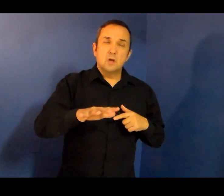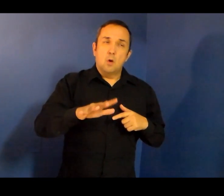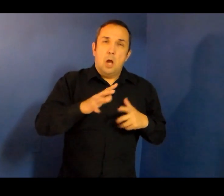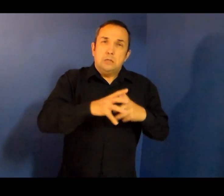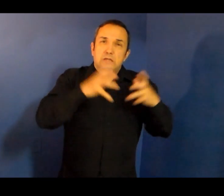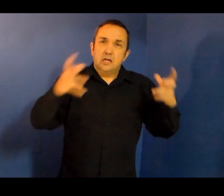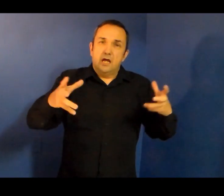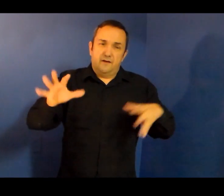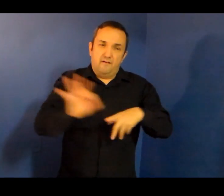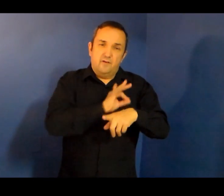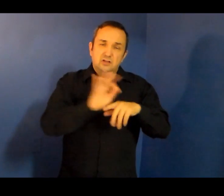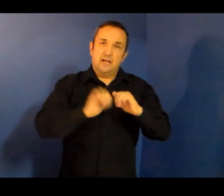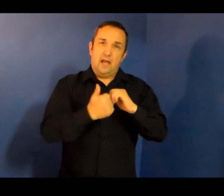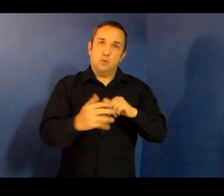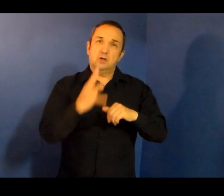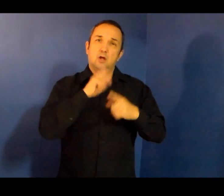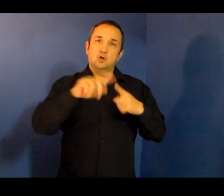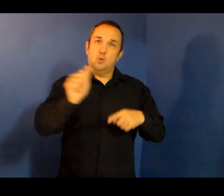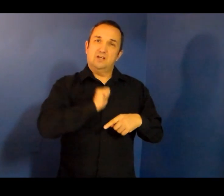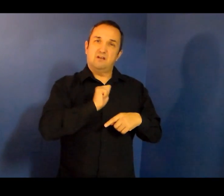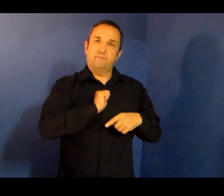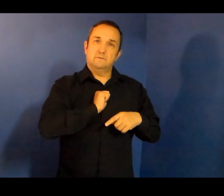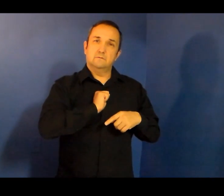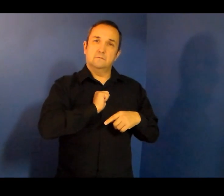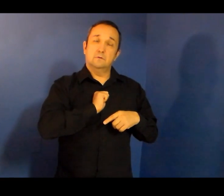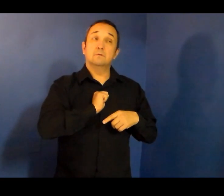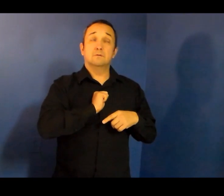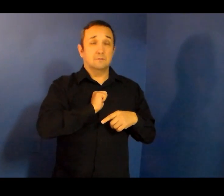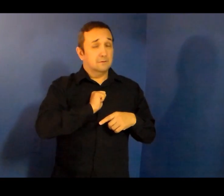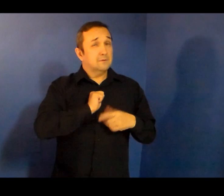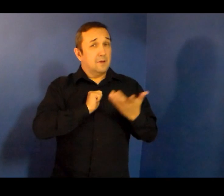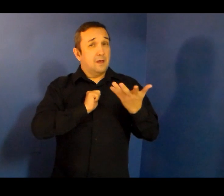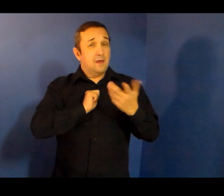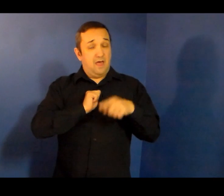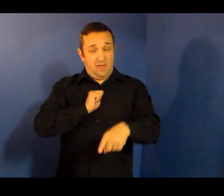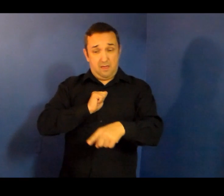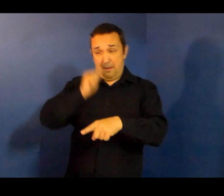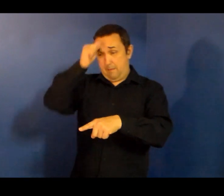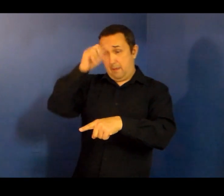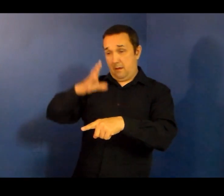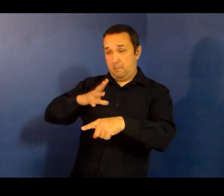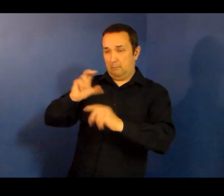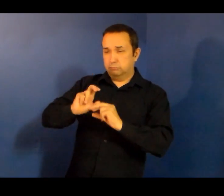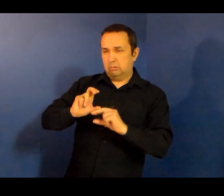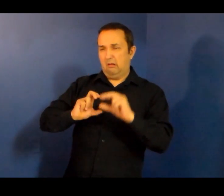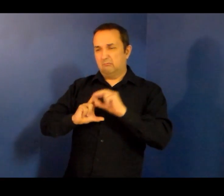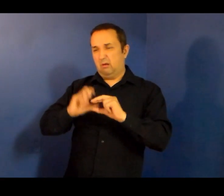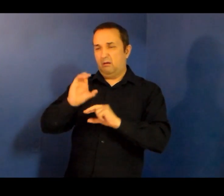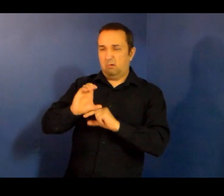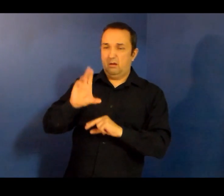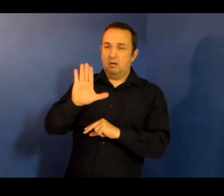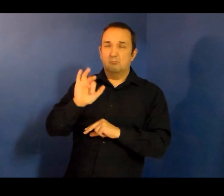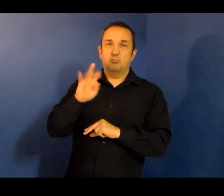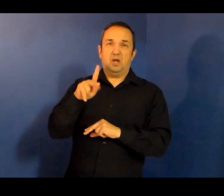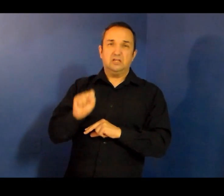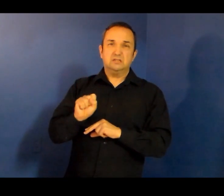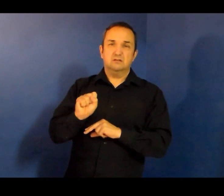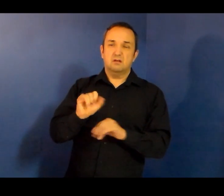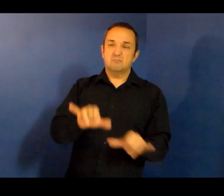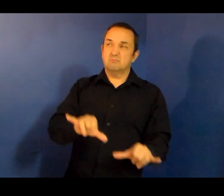function of what we tell ourselves. You see, the man laying bricks performs the very same task as the